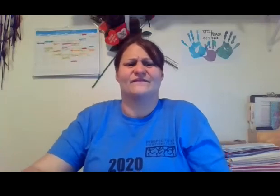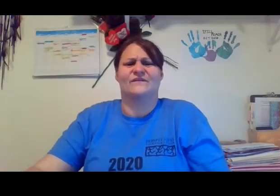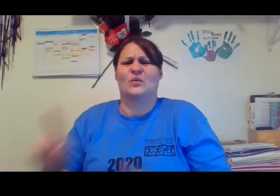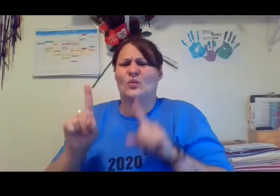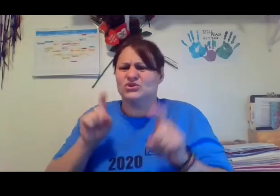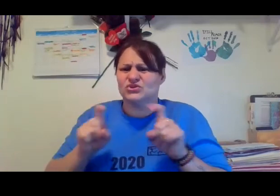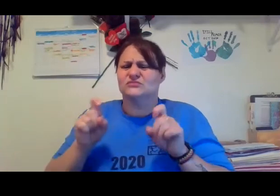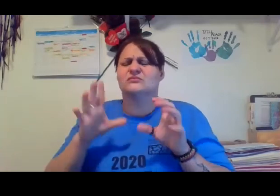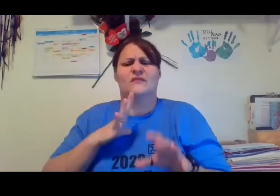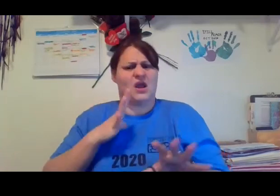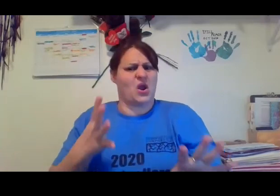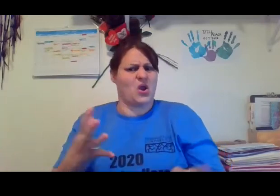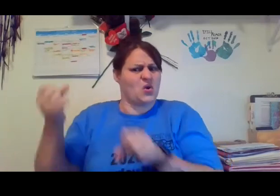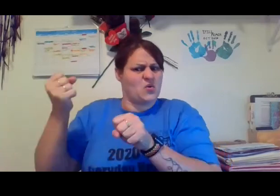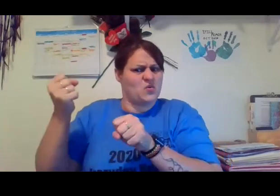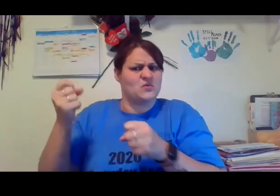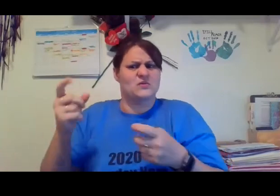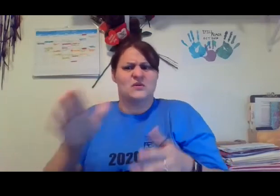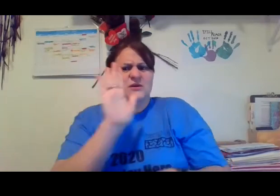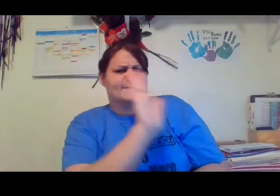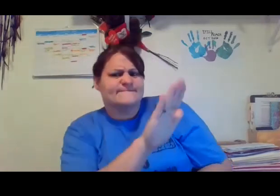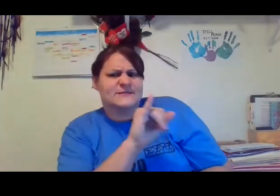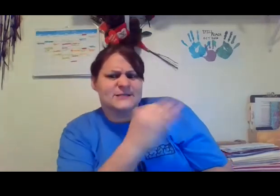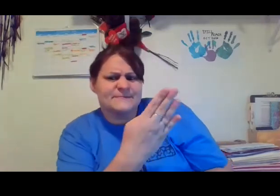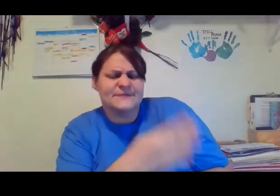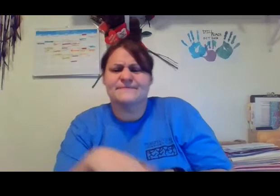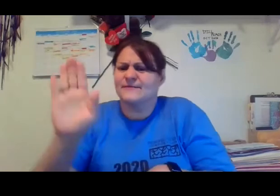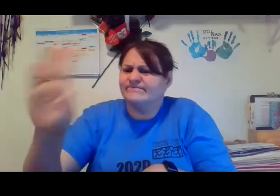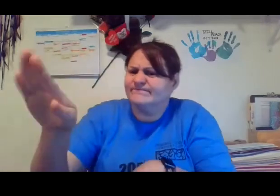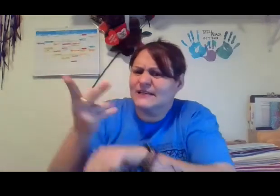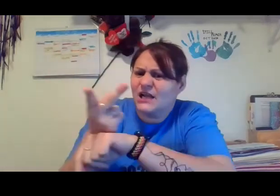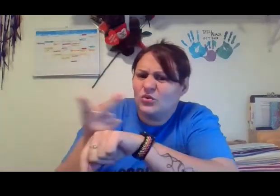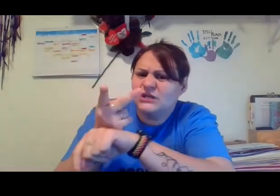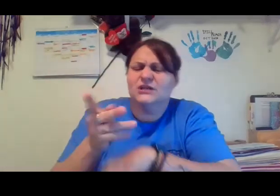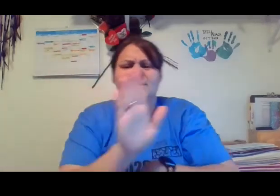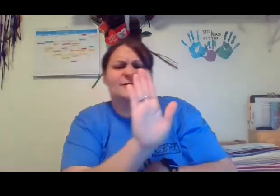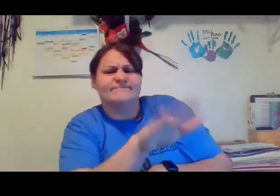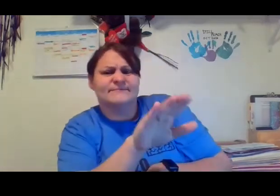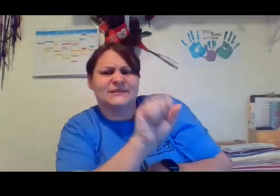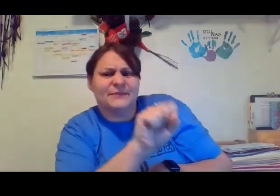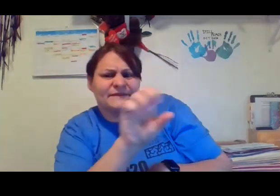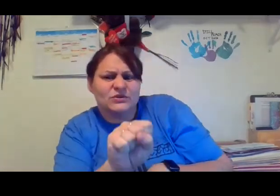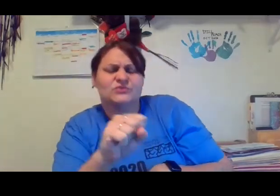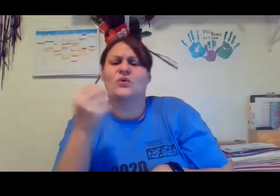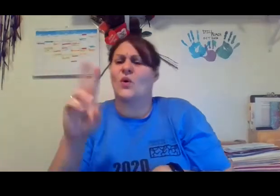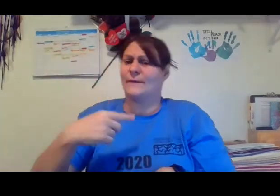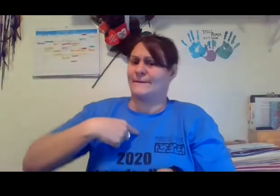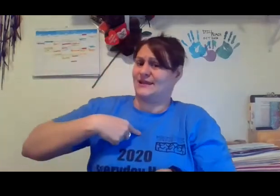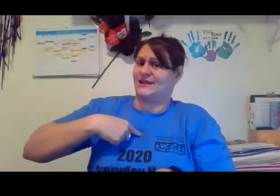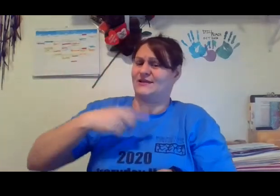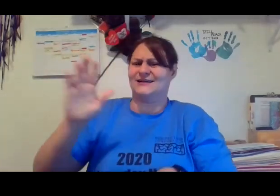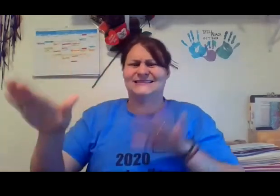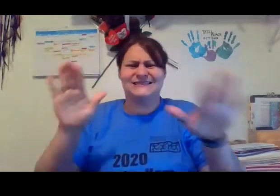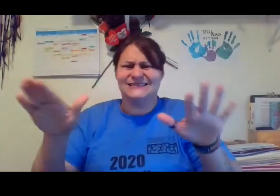remain safe and the people we support to be safe as well. If there's something you're not certain, please reach out to